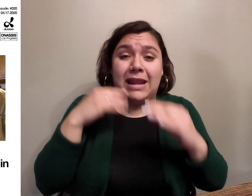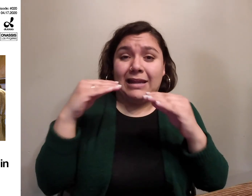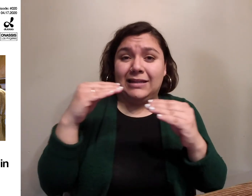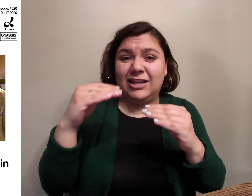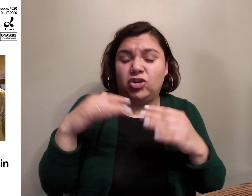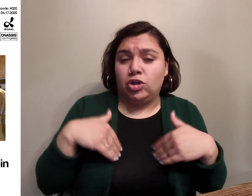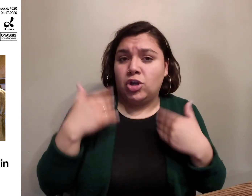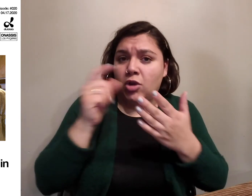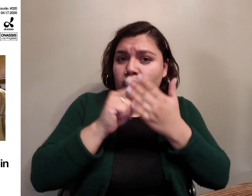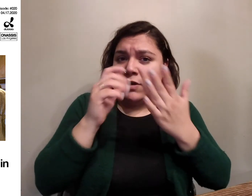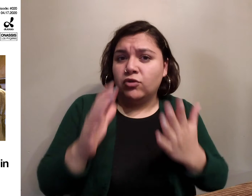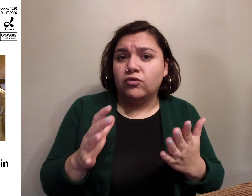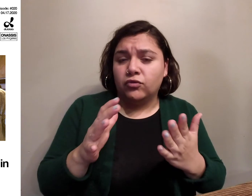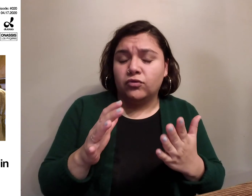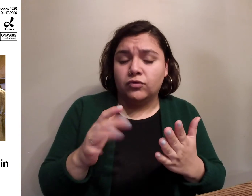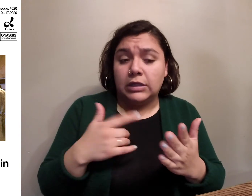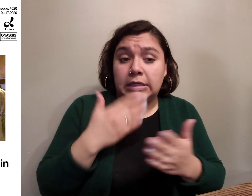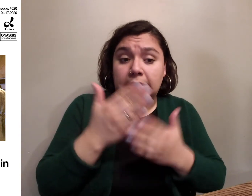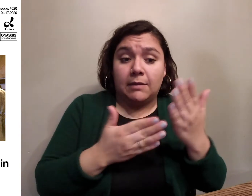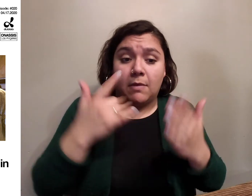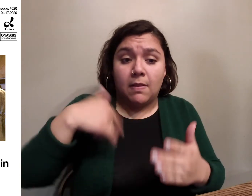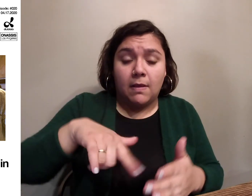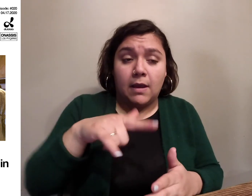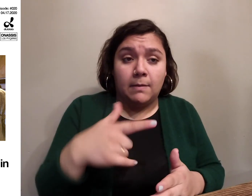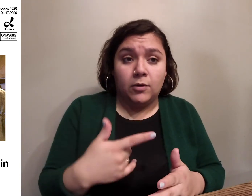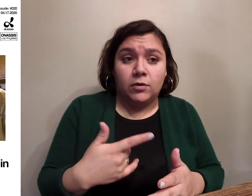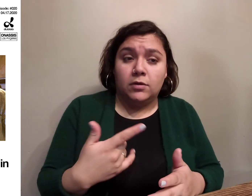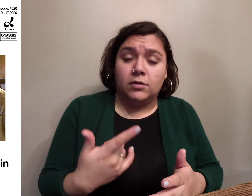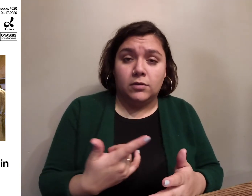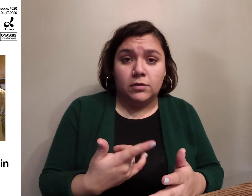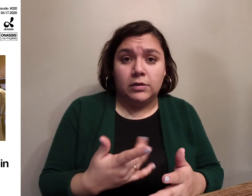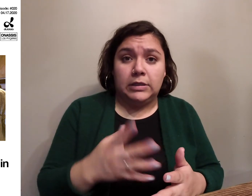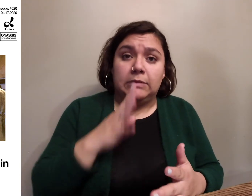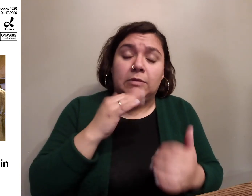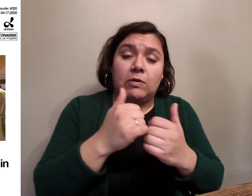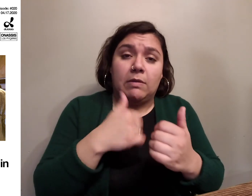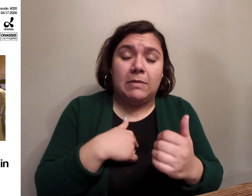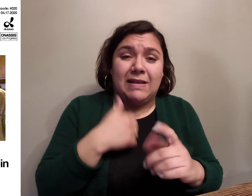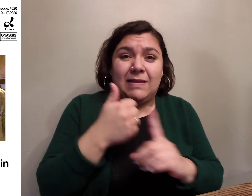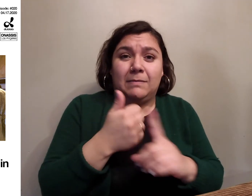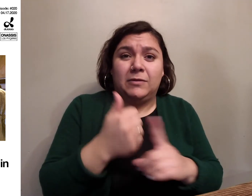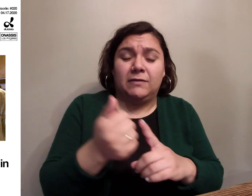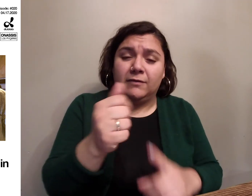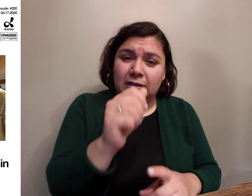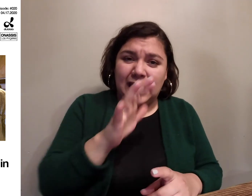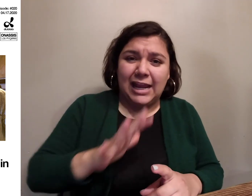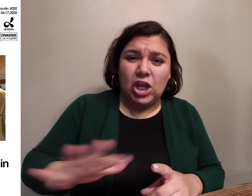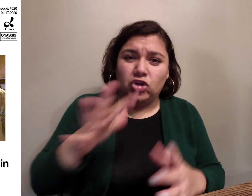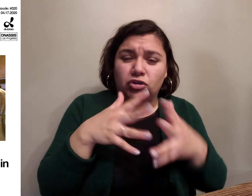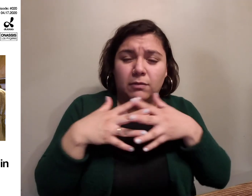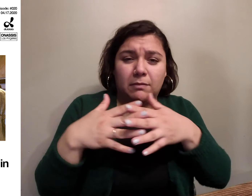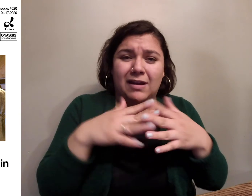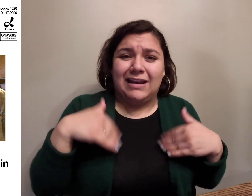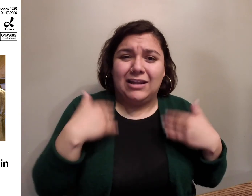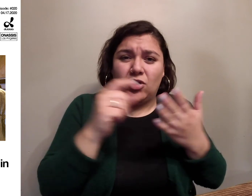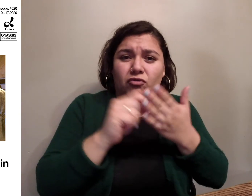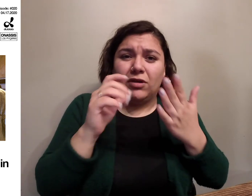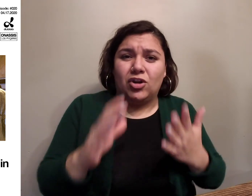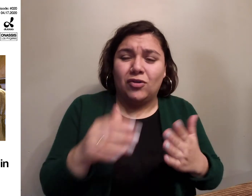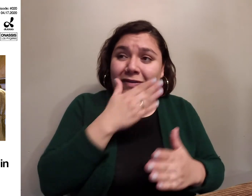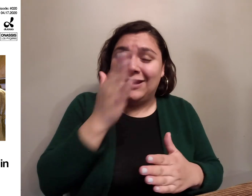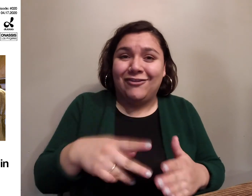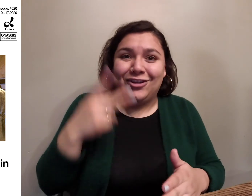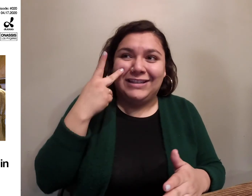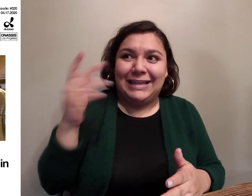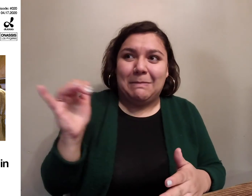some of them who seek me out, especially, are Asian American young writers, because they never see people like me in colleges.